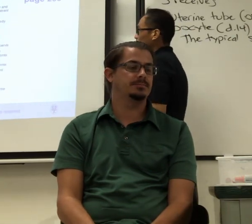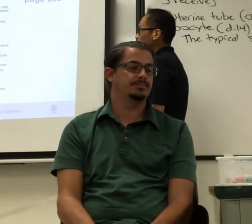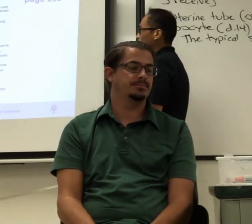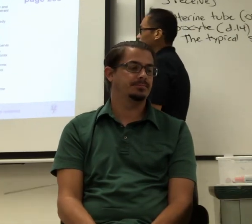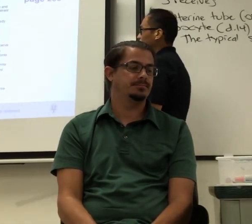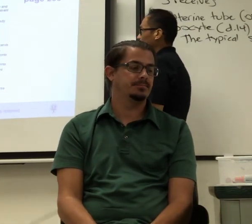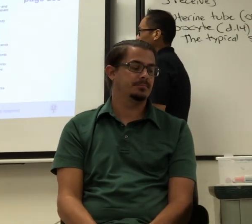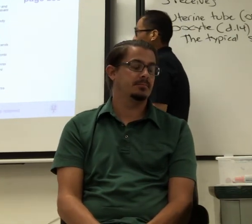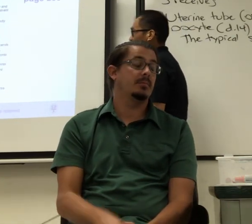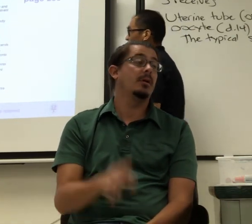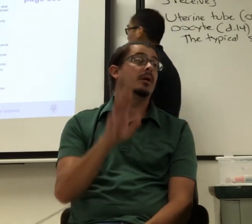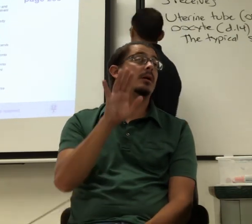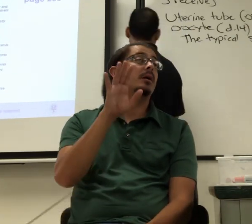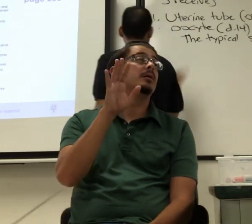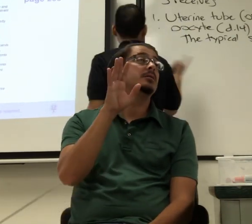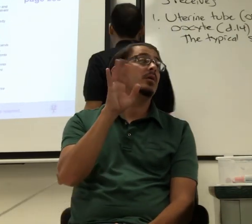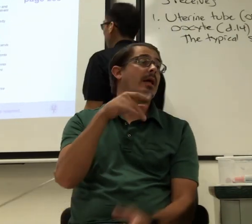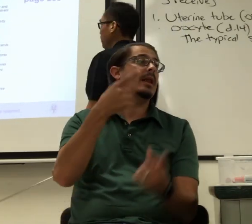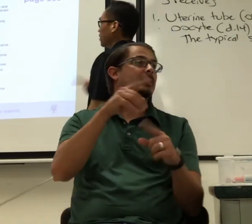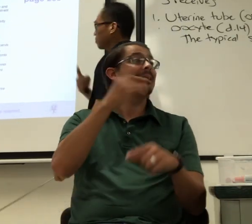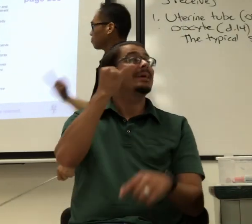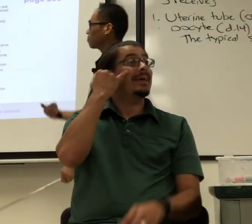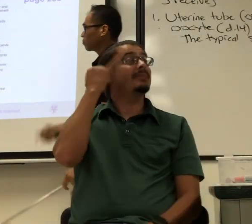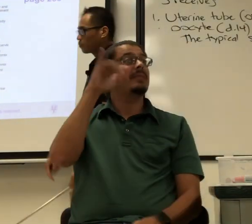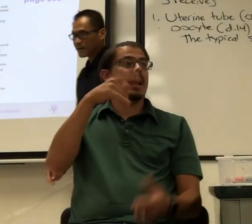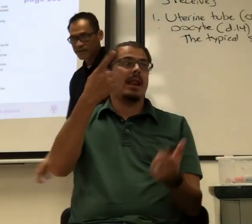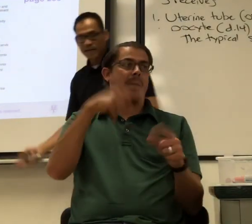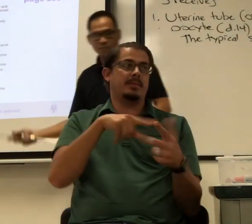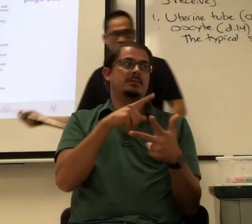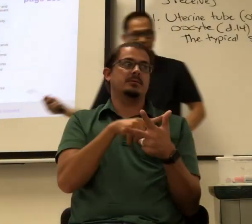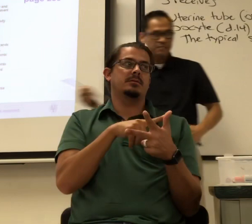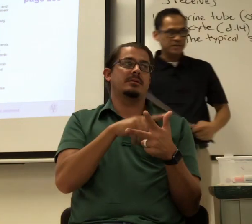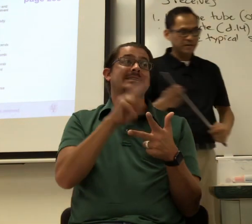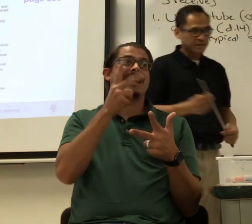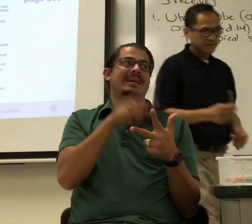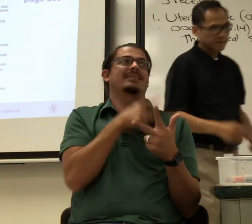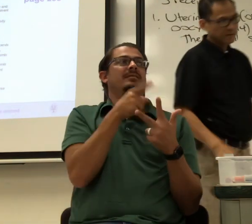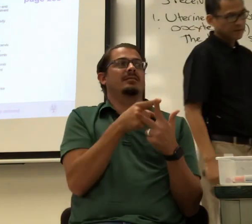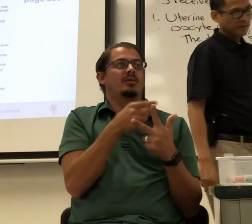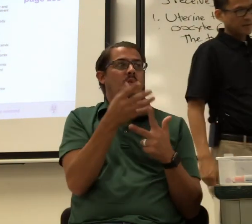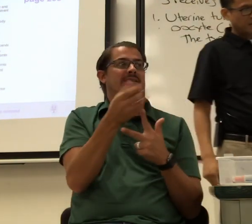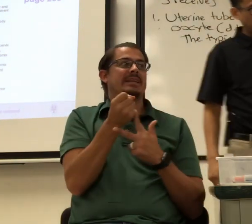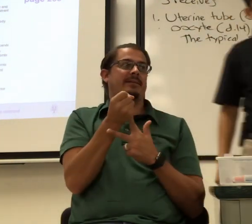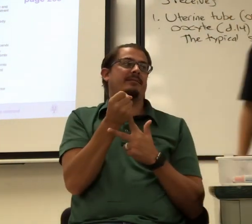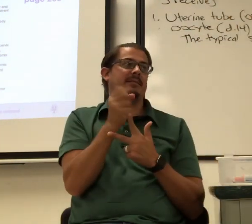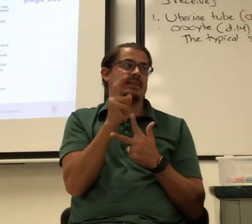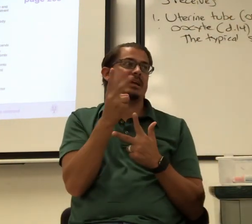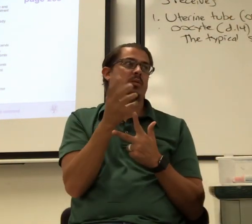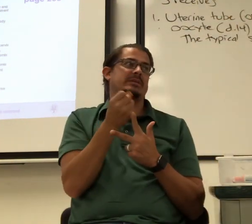Okay, so if that happens, if that were to happen, then my second receives is